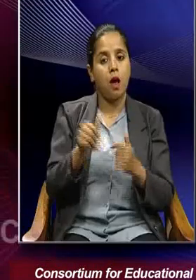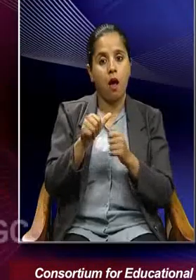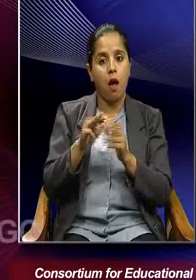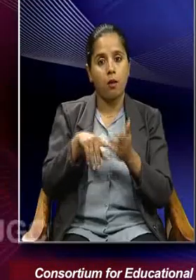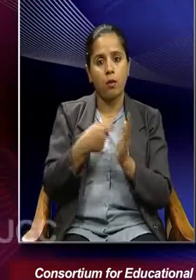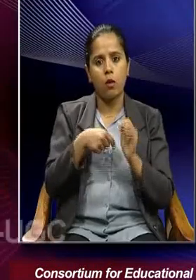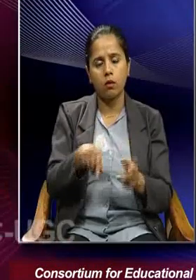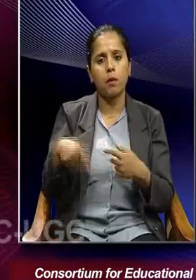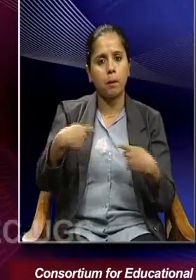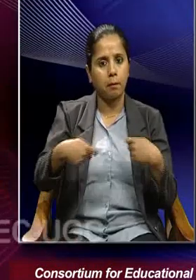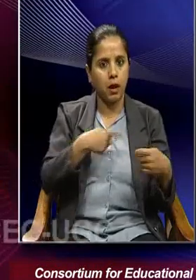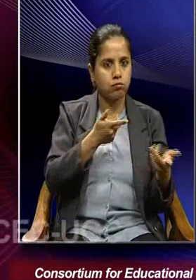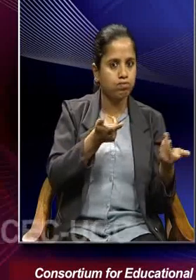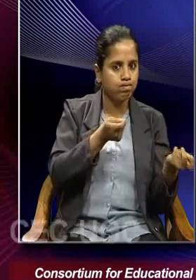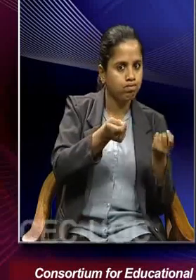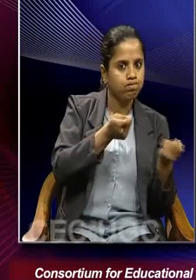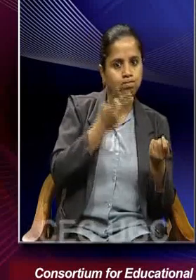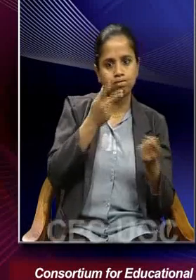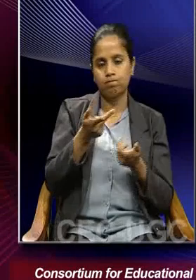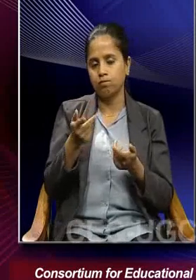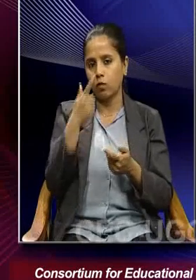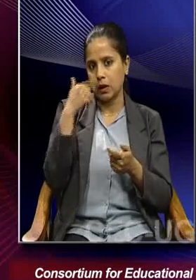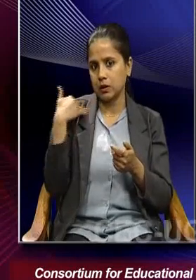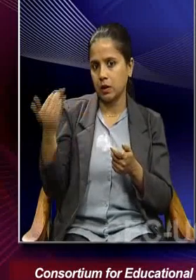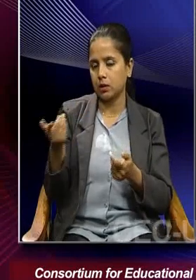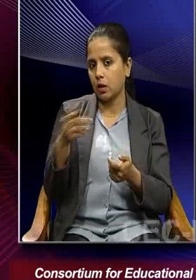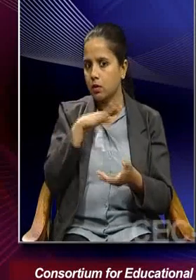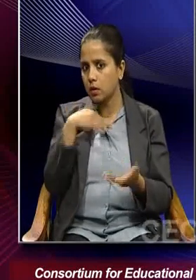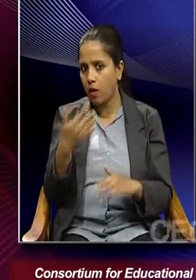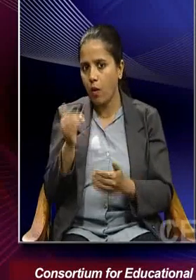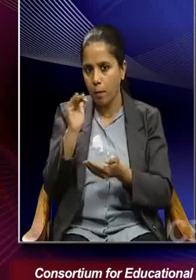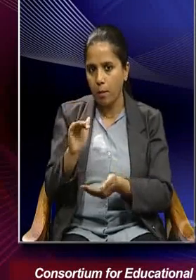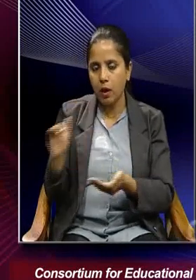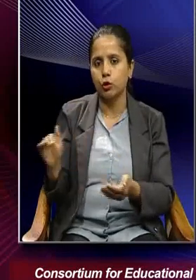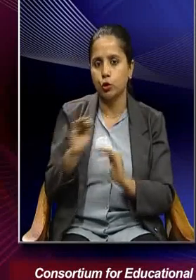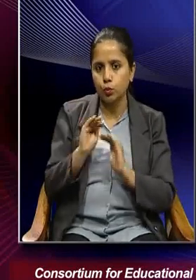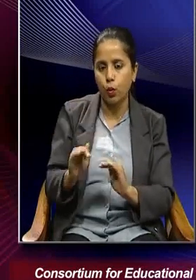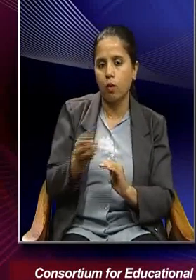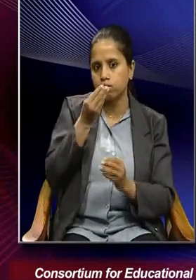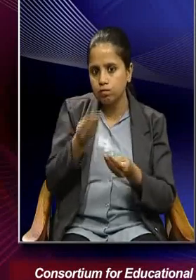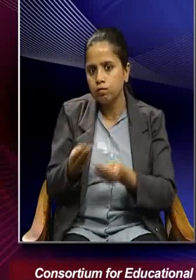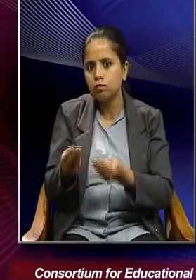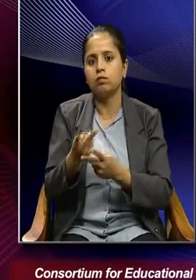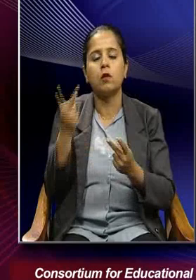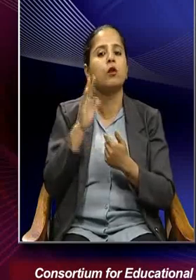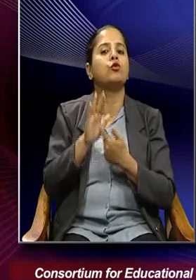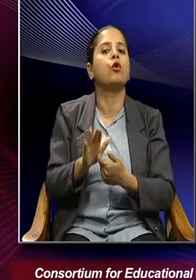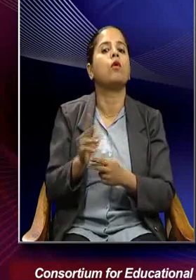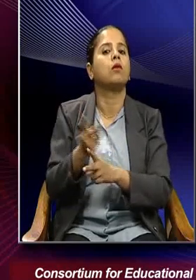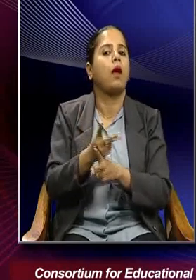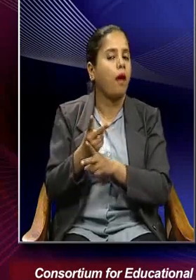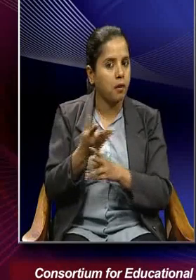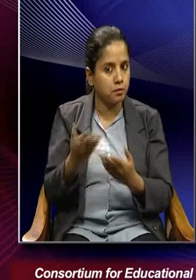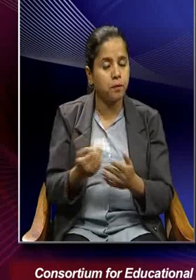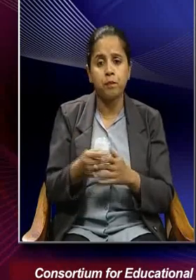takes care of the business of that particular family to support the children. And it also shows that how